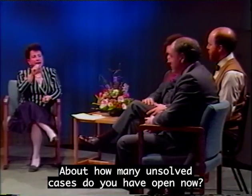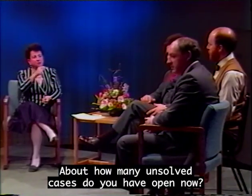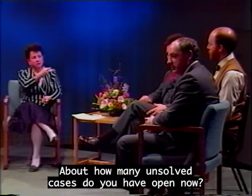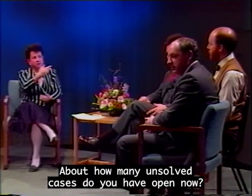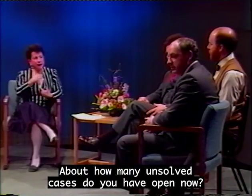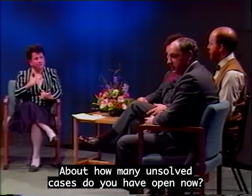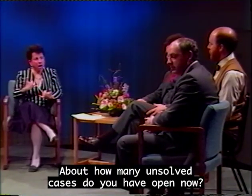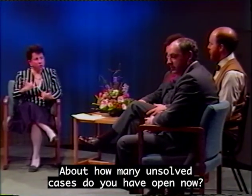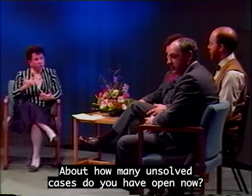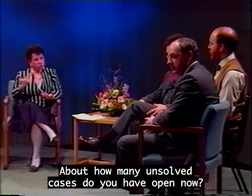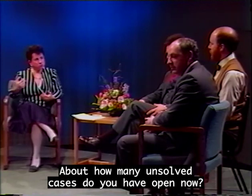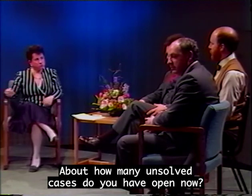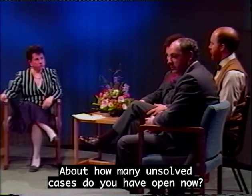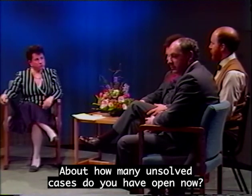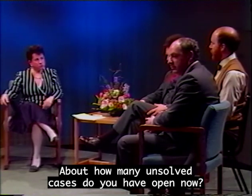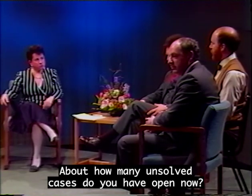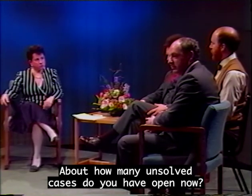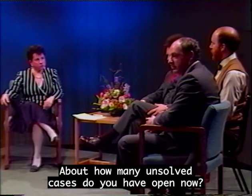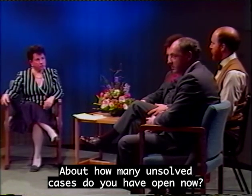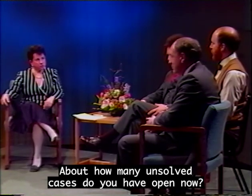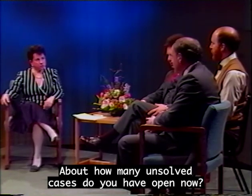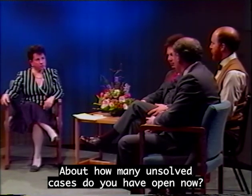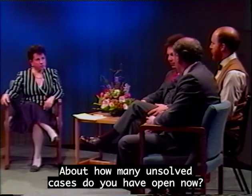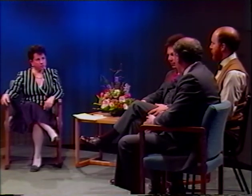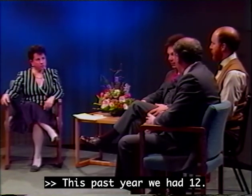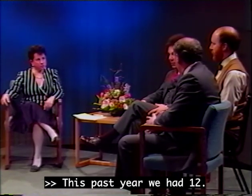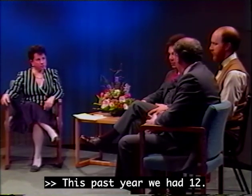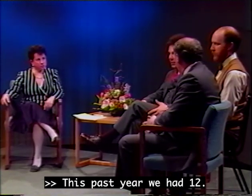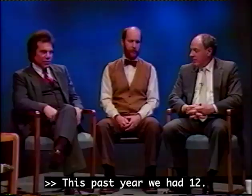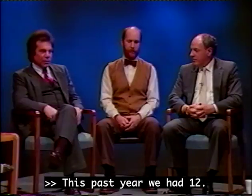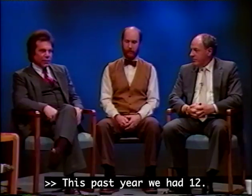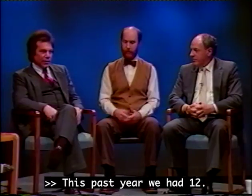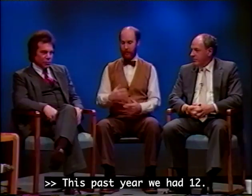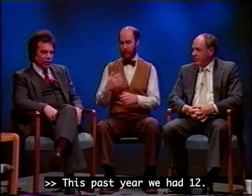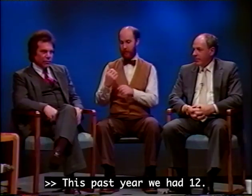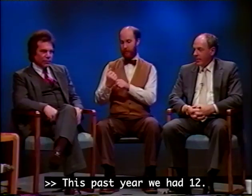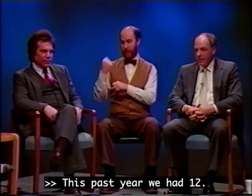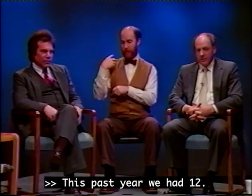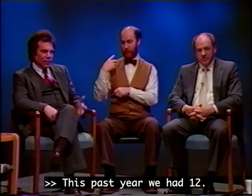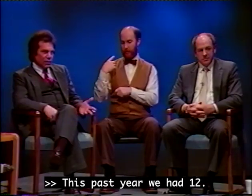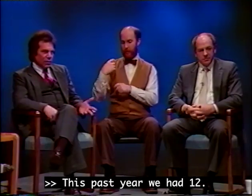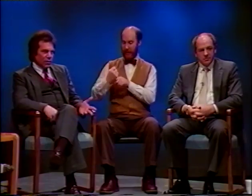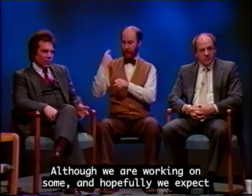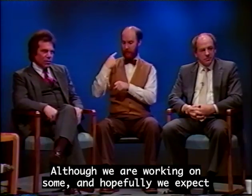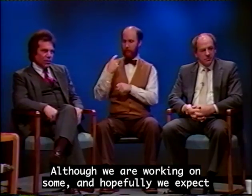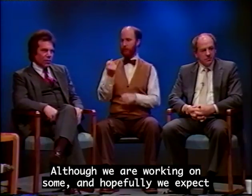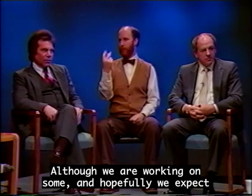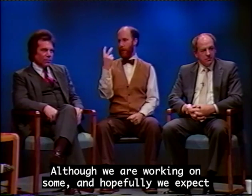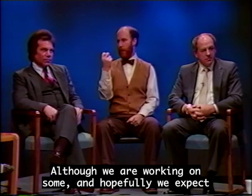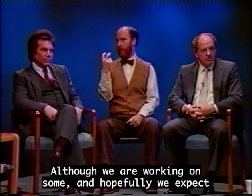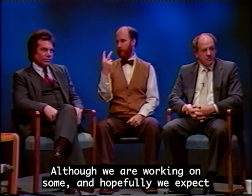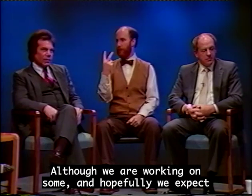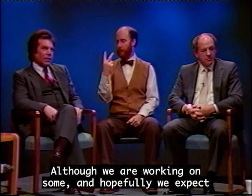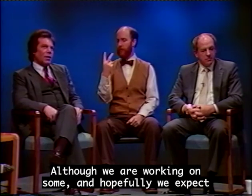About how many unsolved cases do you have open now? This past year we had 12,